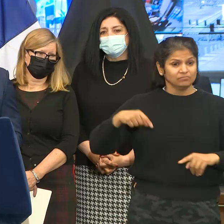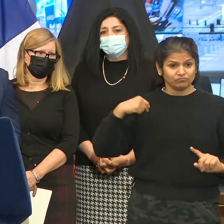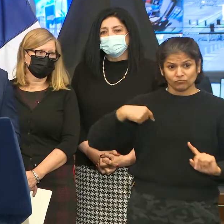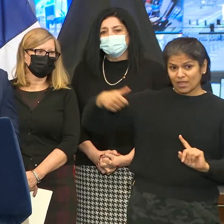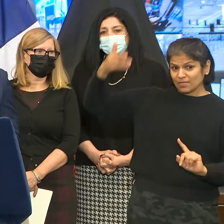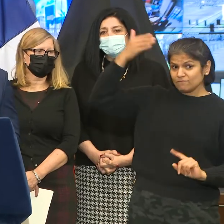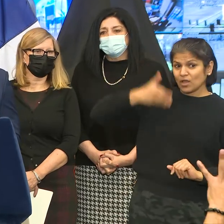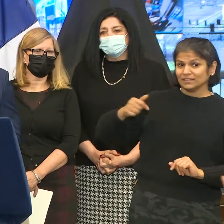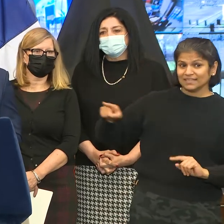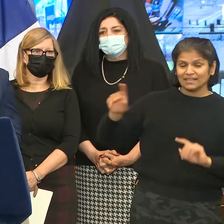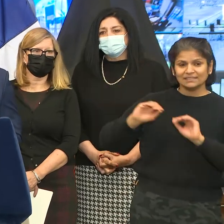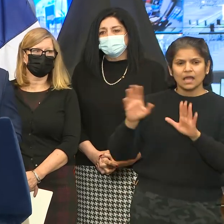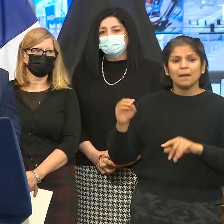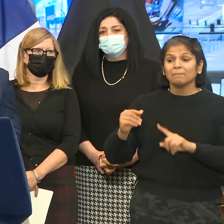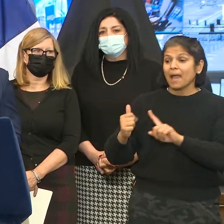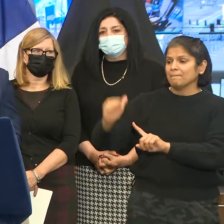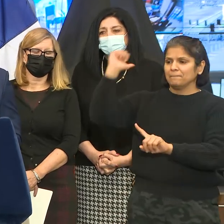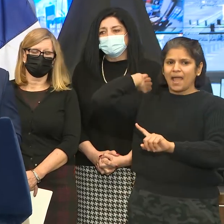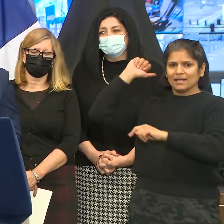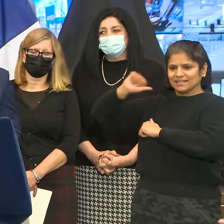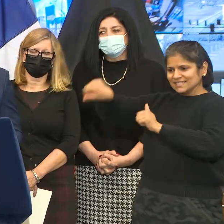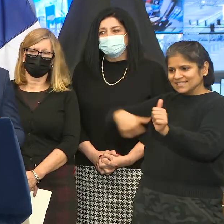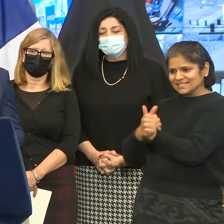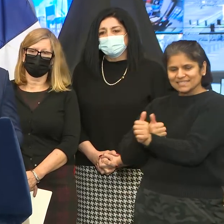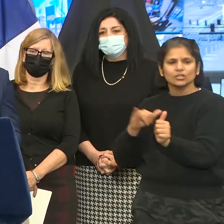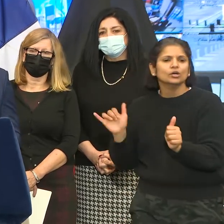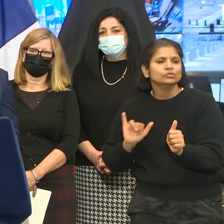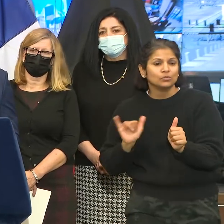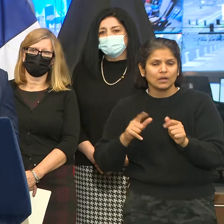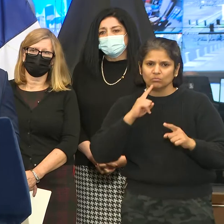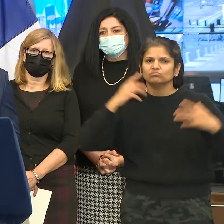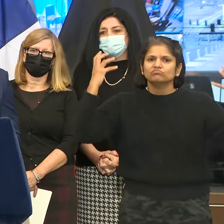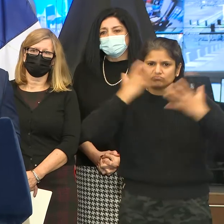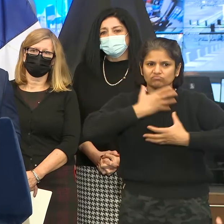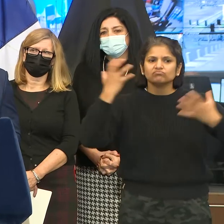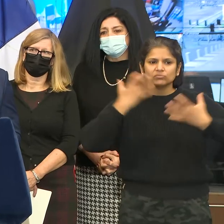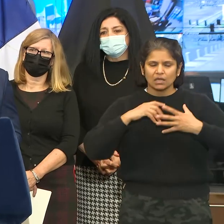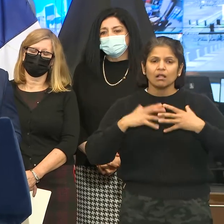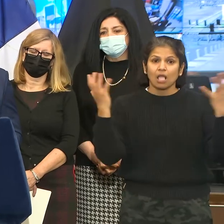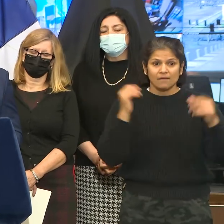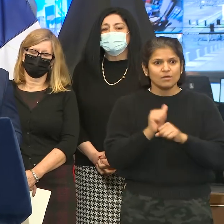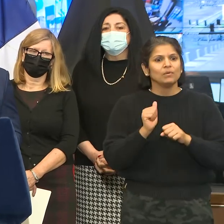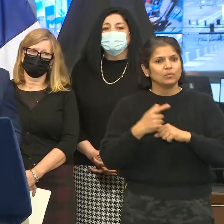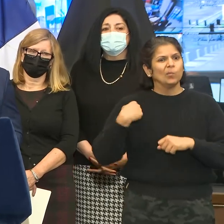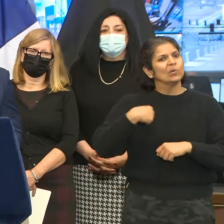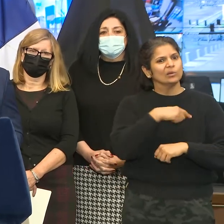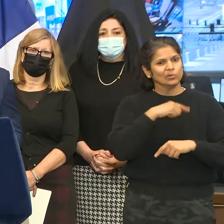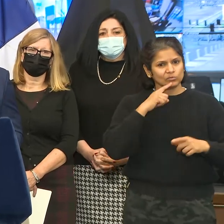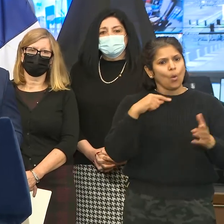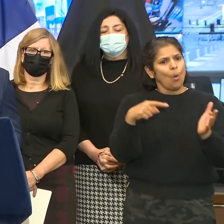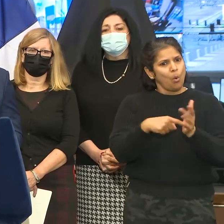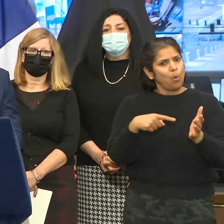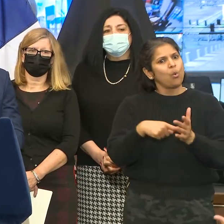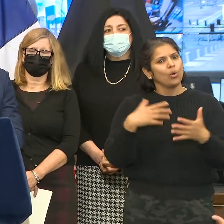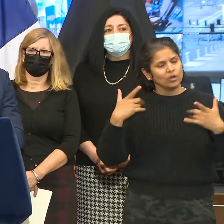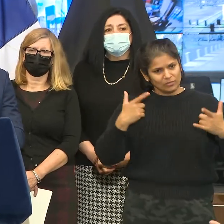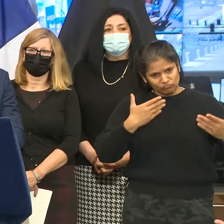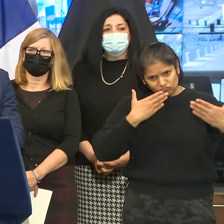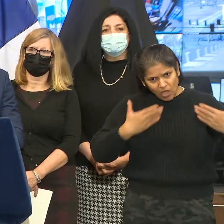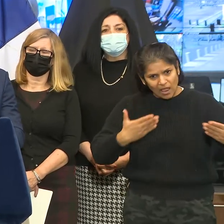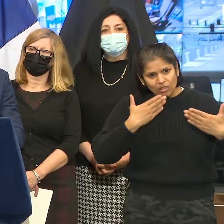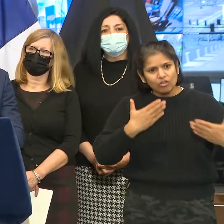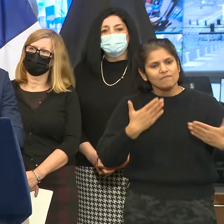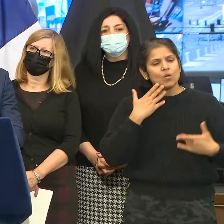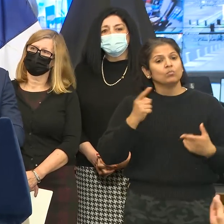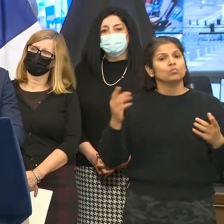what is happening behind the scene. And we all of you that are here, a debt of gratitude for what you do every day, and